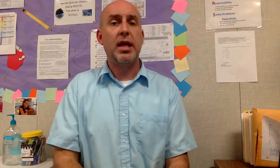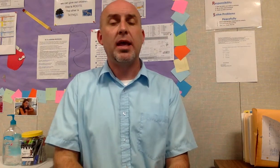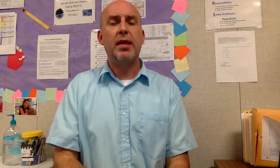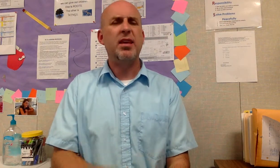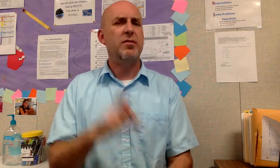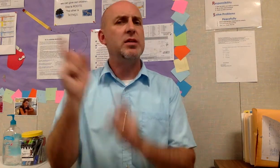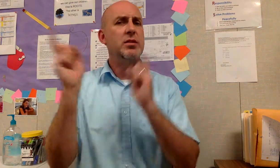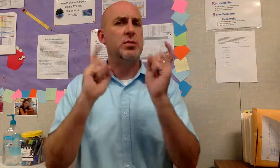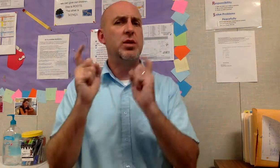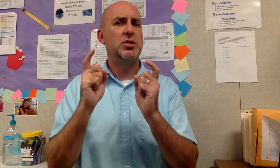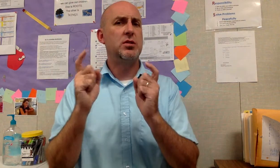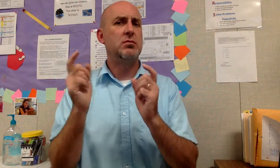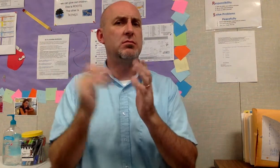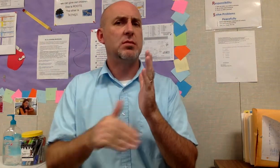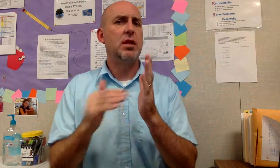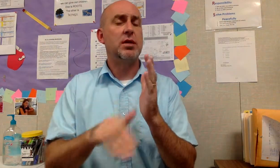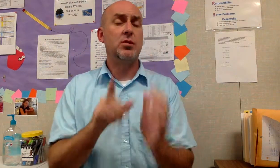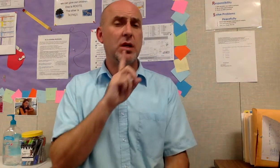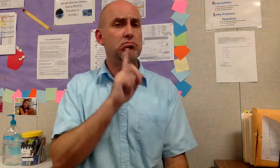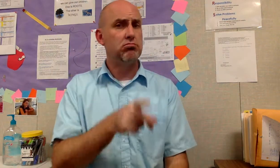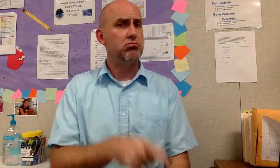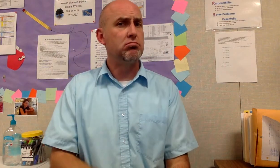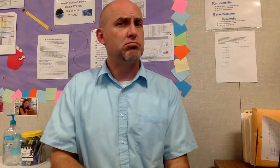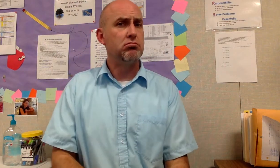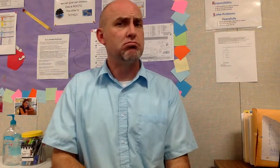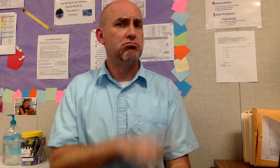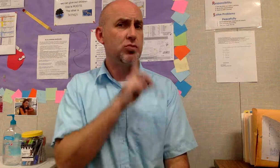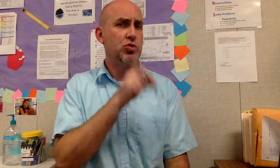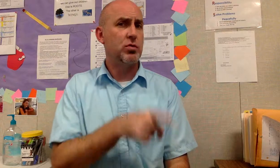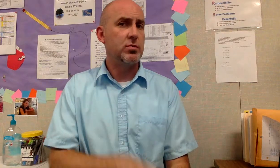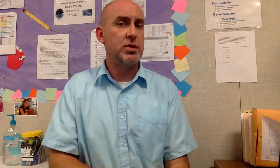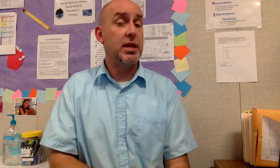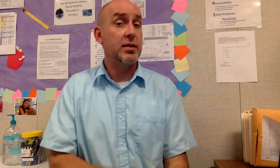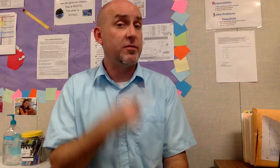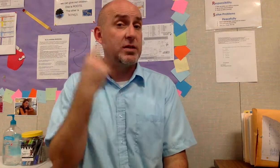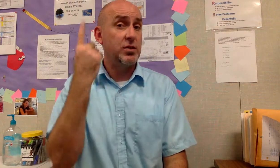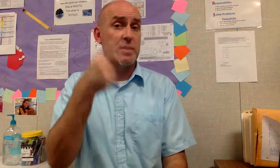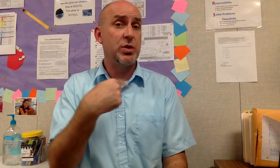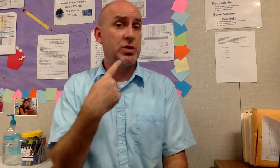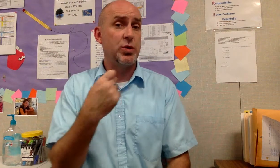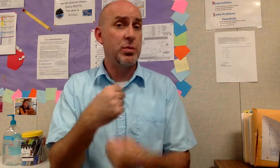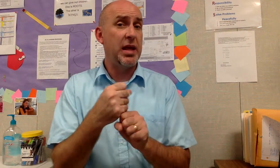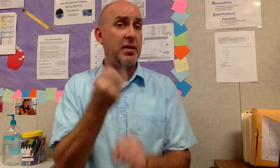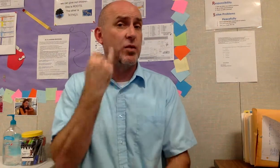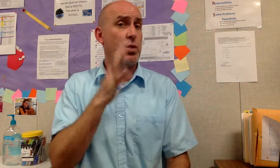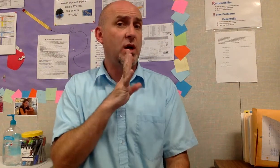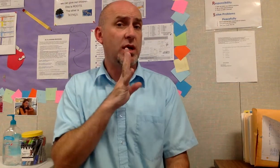I think facial expression a lot too. Like, sure. Just like the facial expression you would make if you were talking.